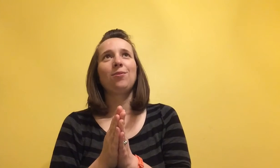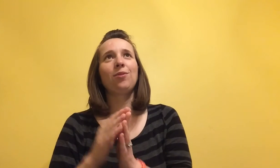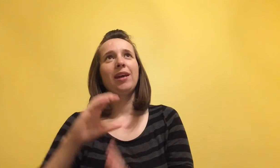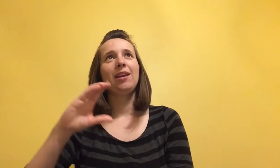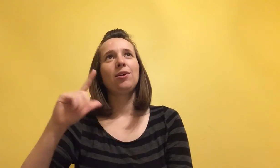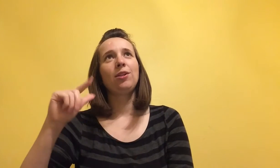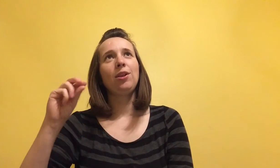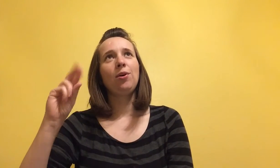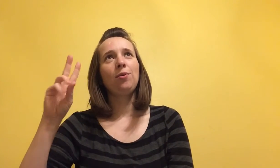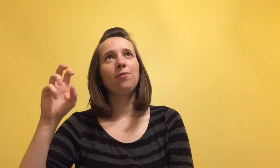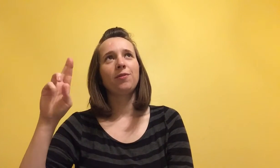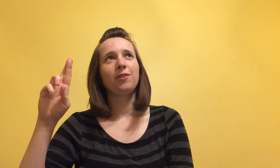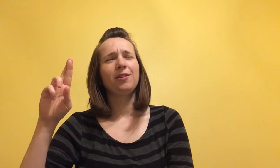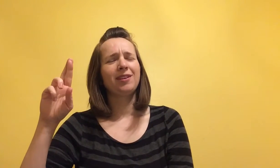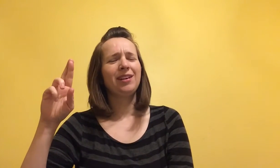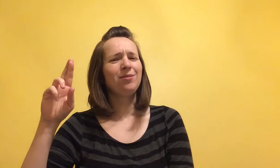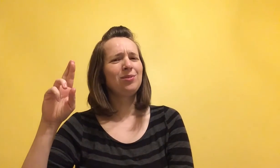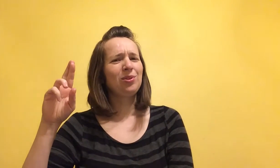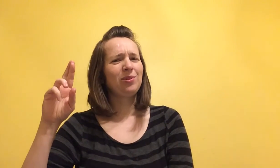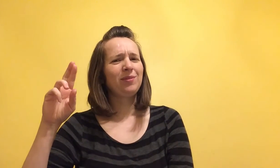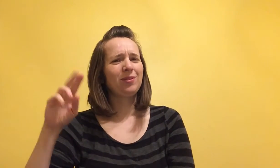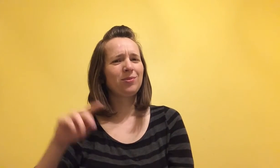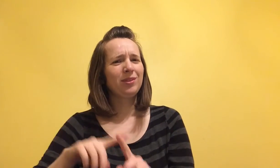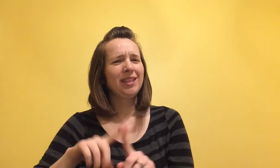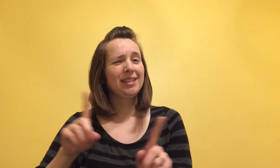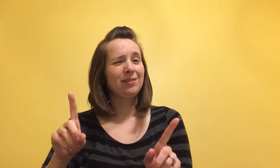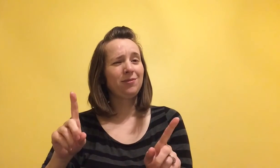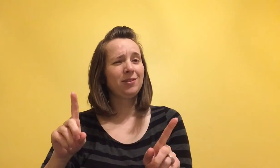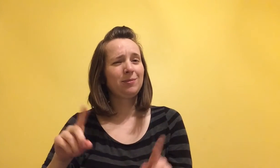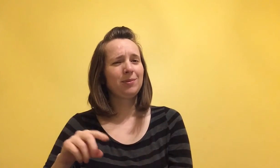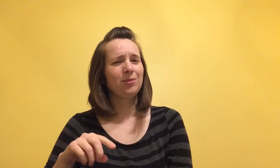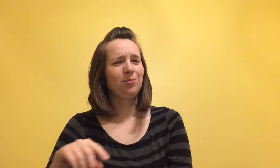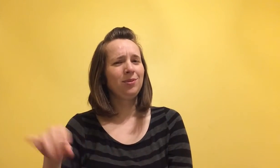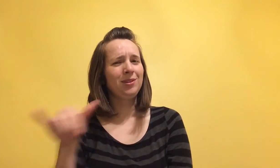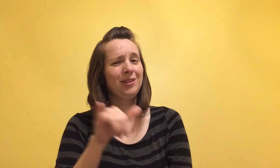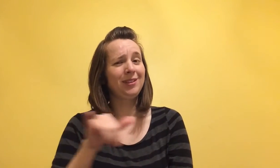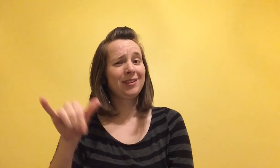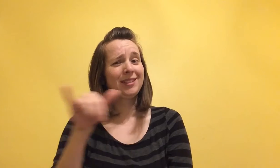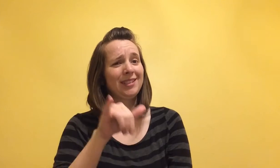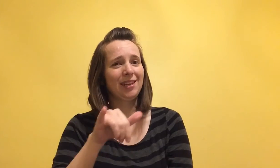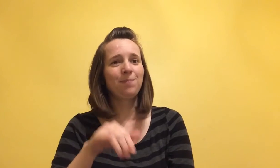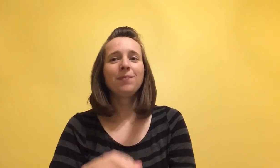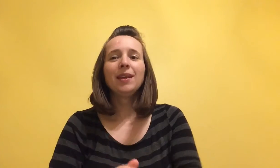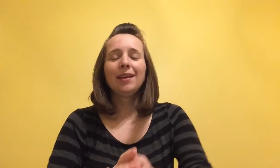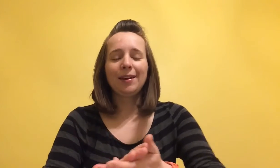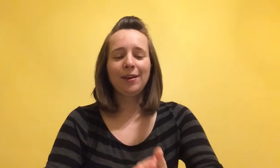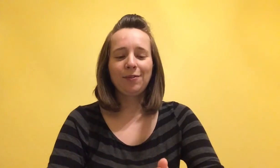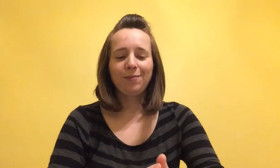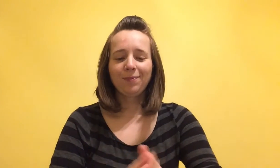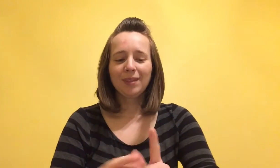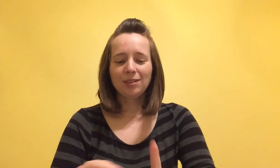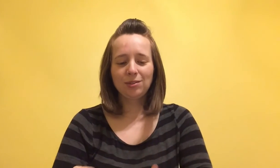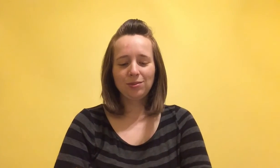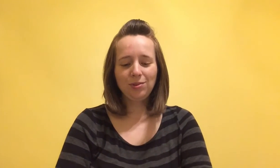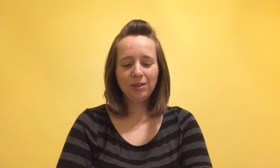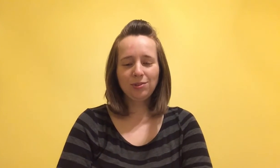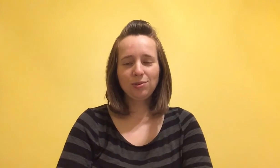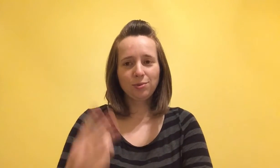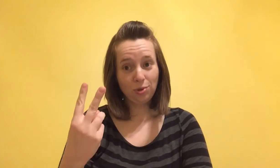or a clover. I don't know if there's really a difference, but it really looks the same. So you can do two